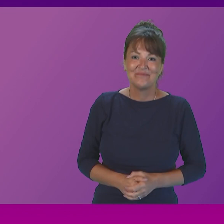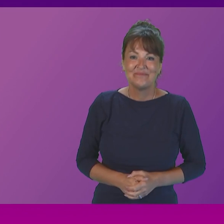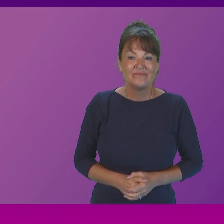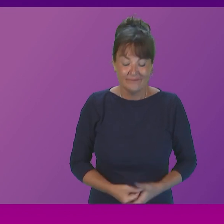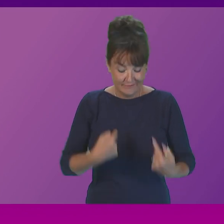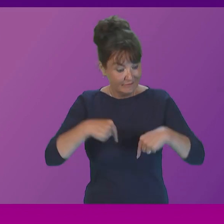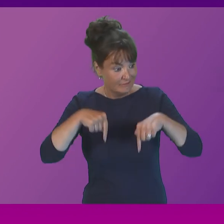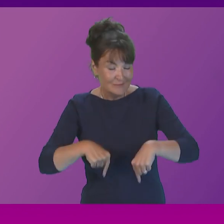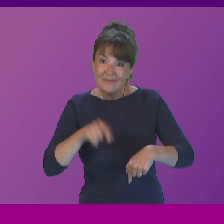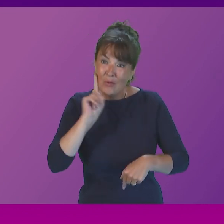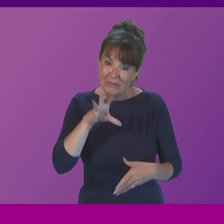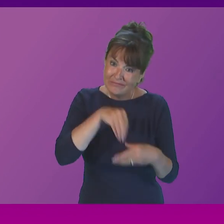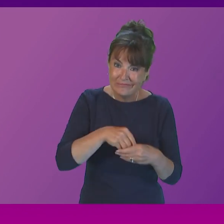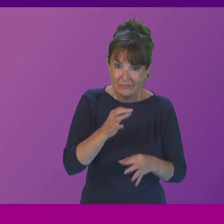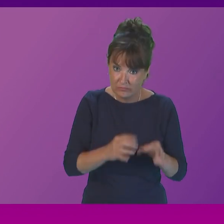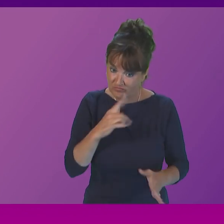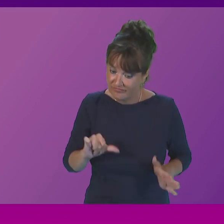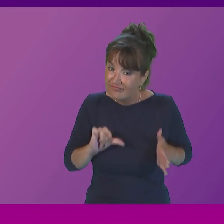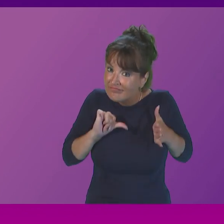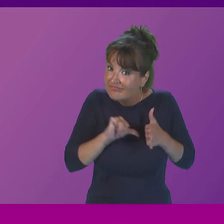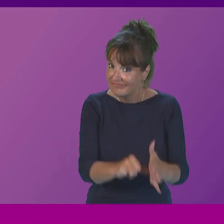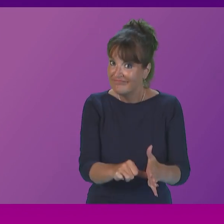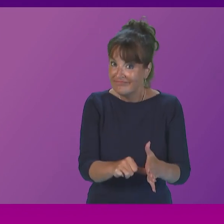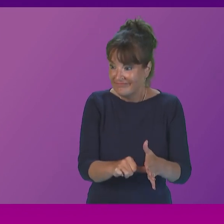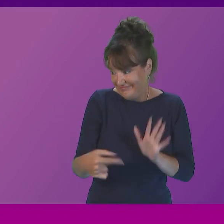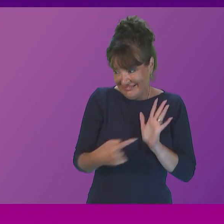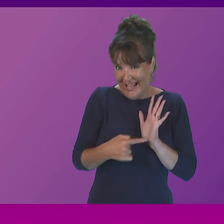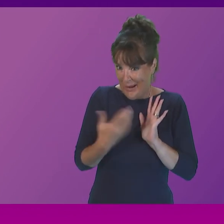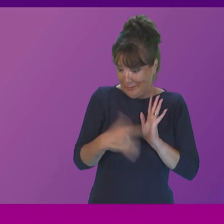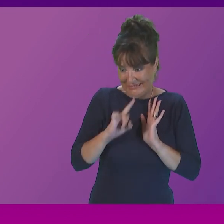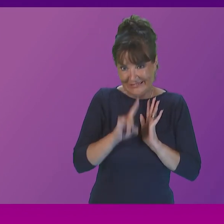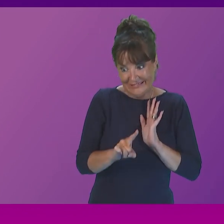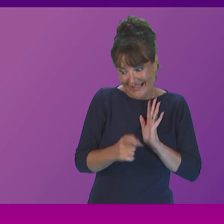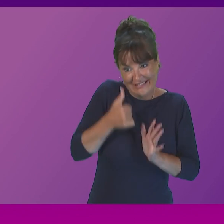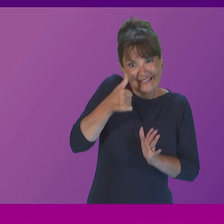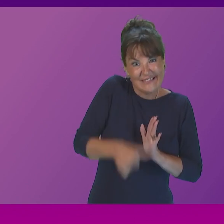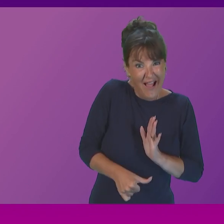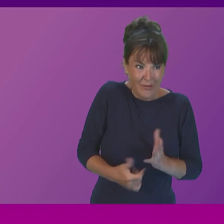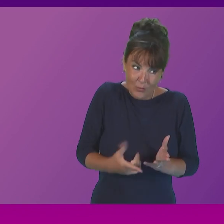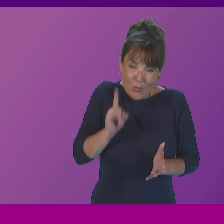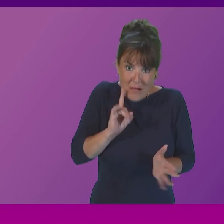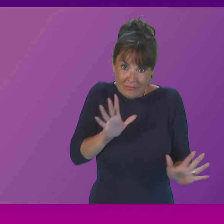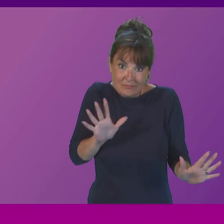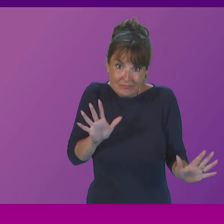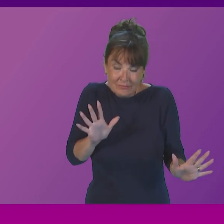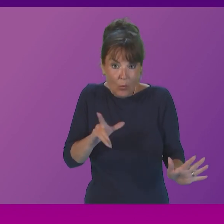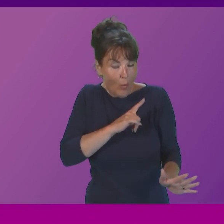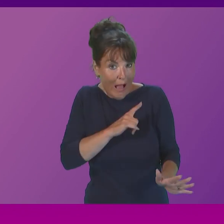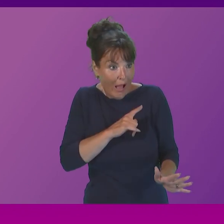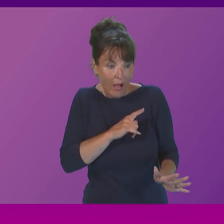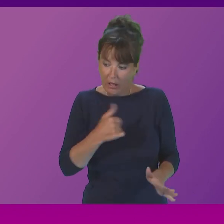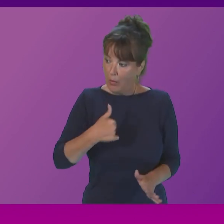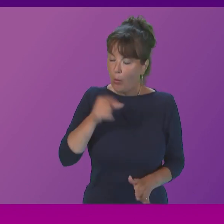politics is tough. As Talat alluded to in her opening speech, there are things that